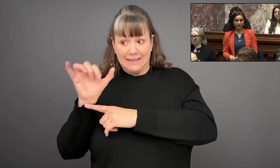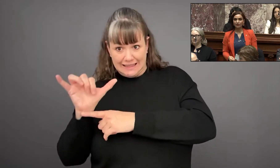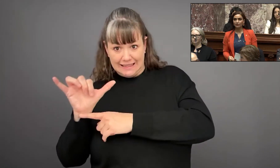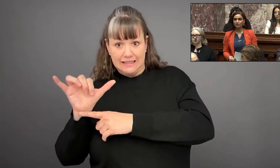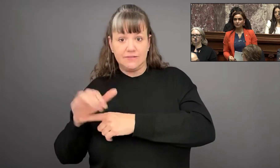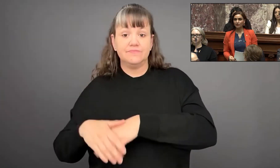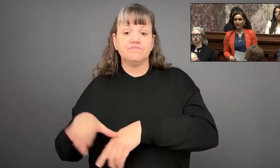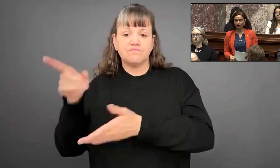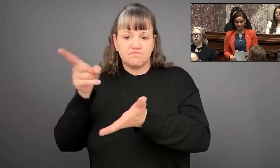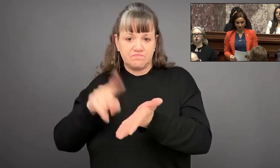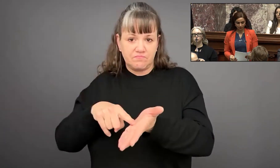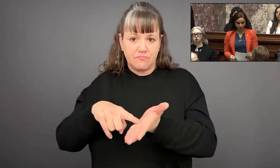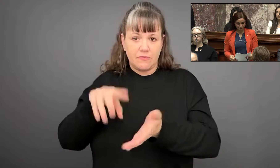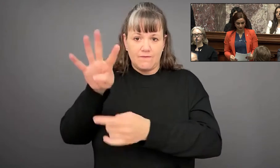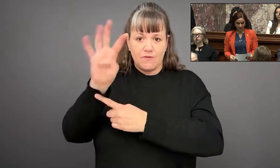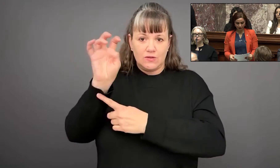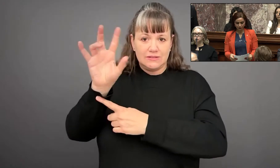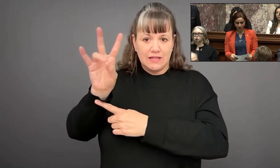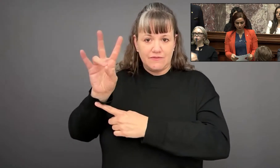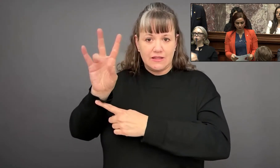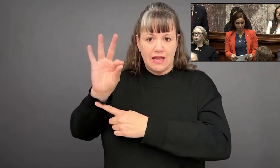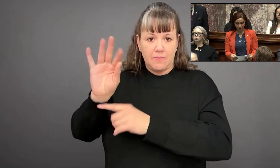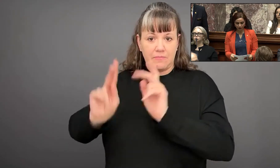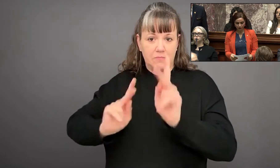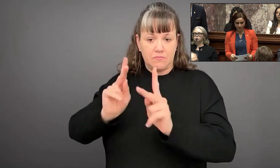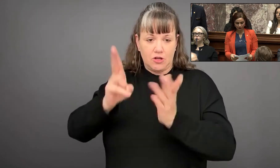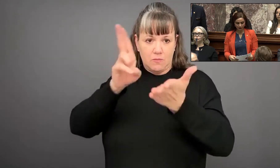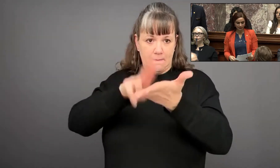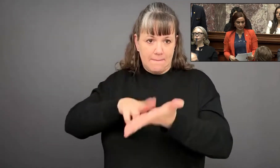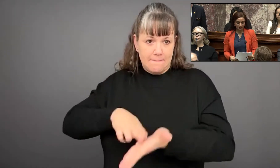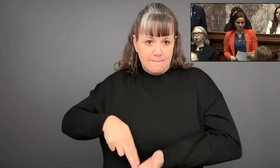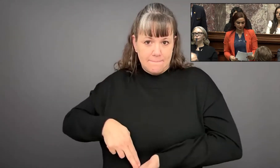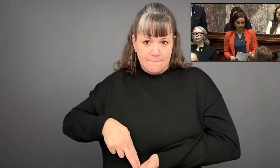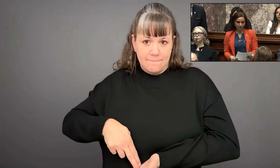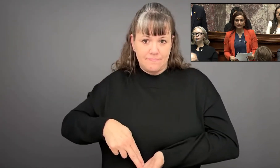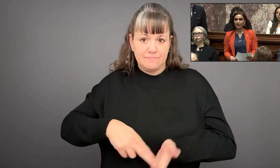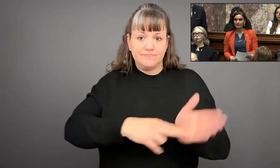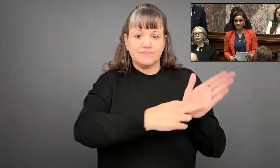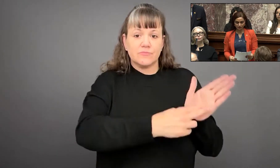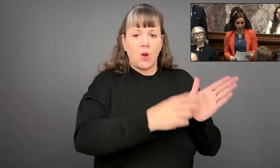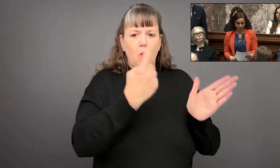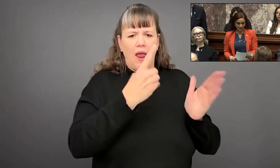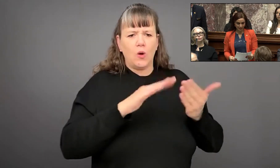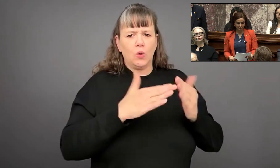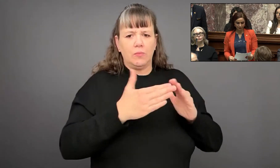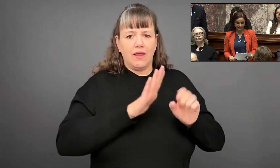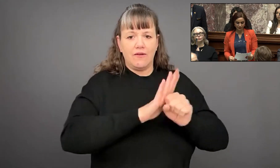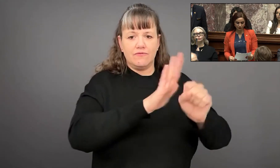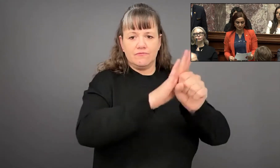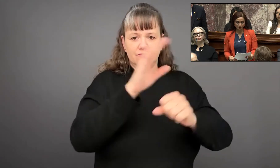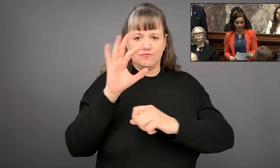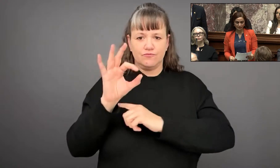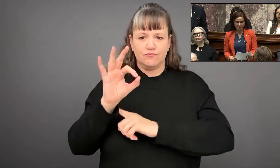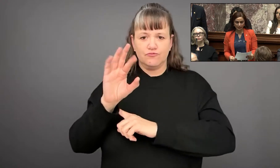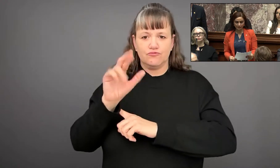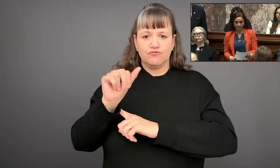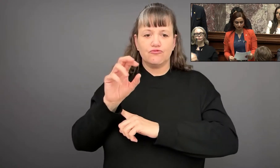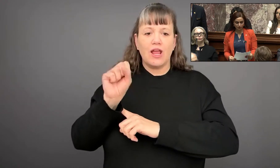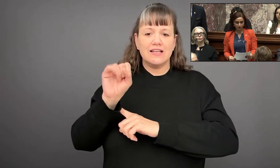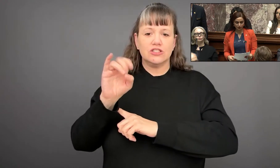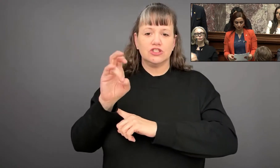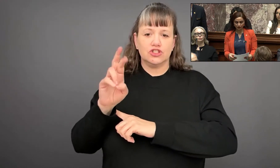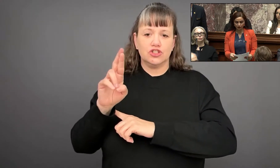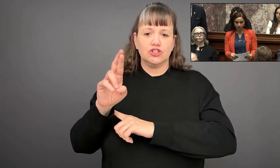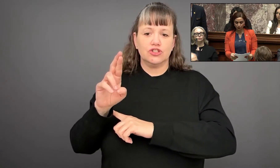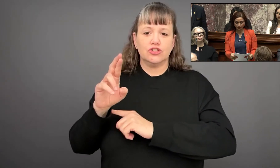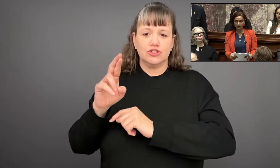organized by our community advocate, Fraser Young, who I've been working closely with. This petition is asking to extend BC Transit Bus 97